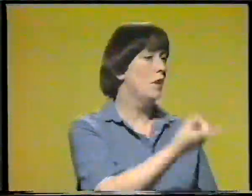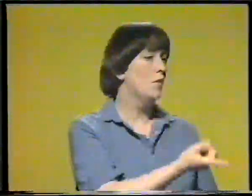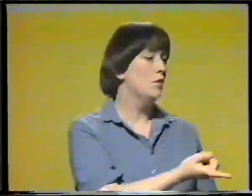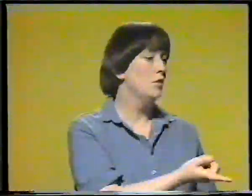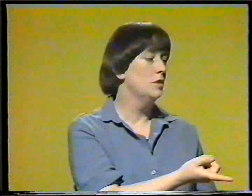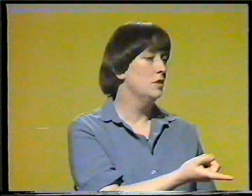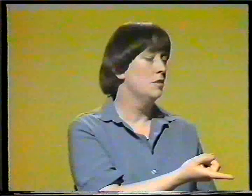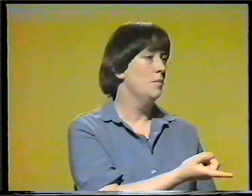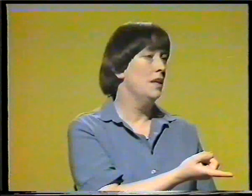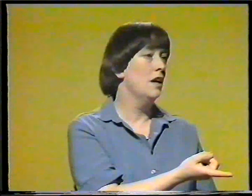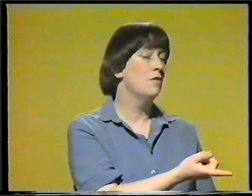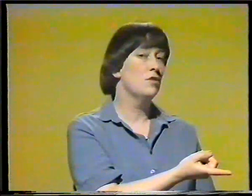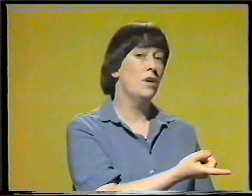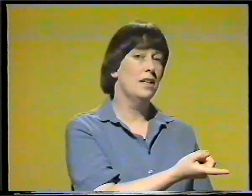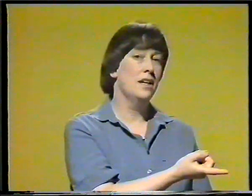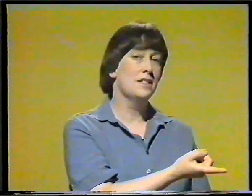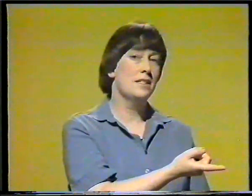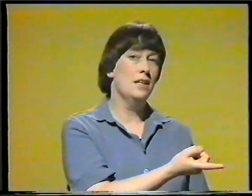tomorrow, meaning after one night's sleep.